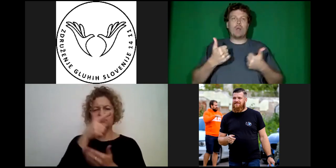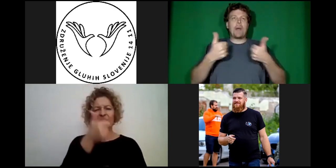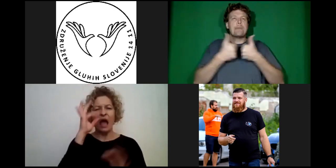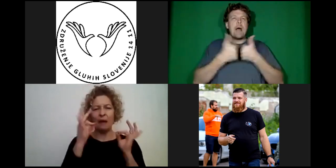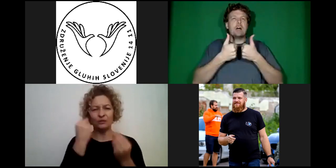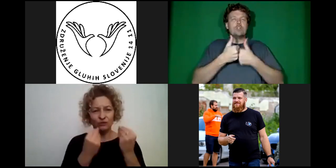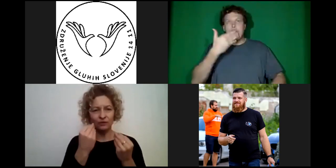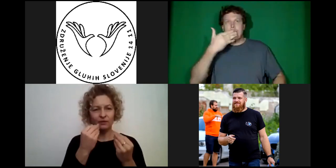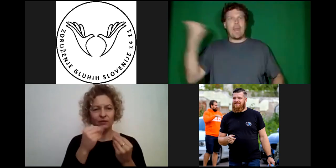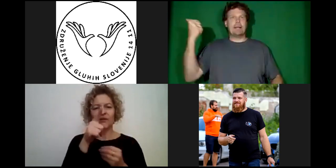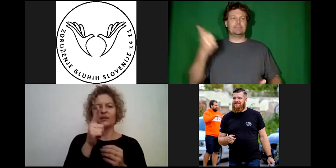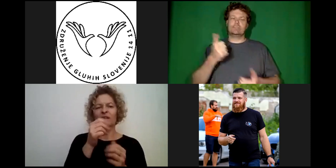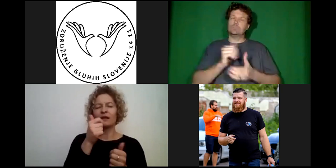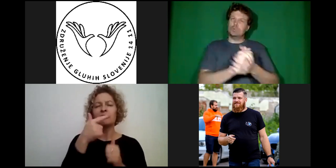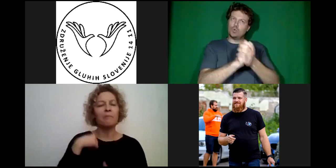So I got this cup.